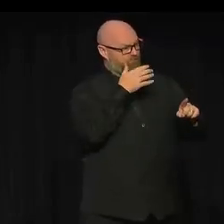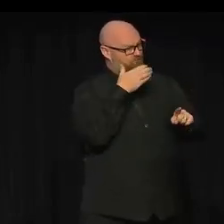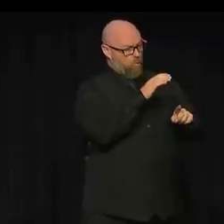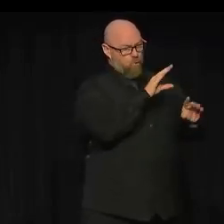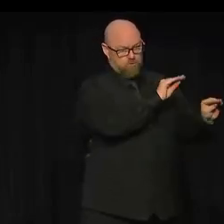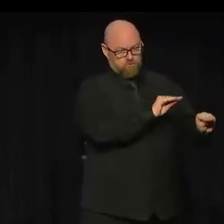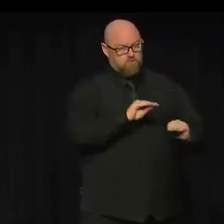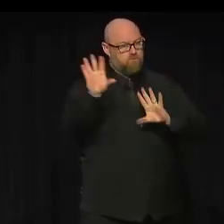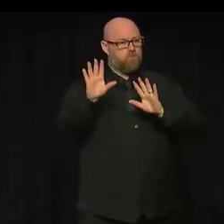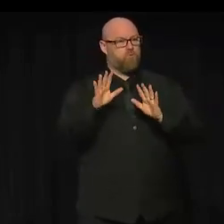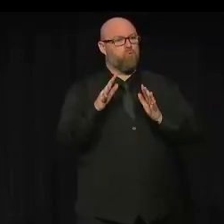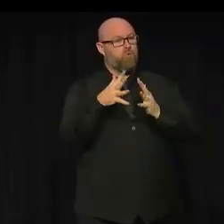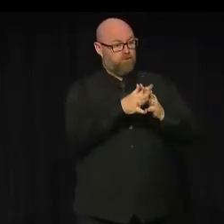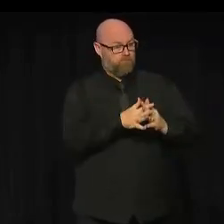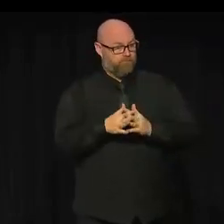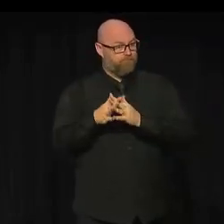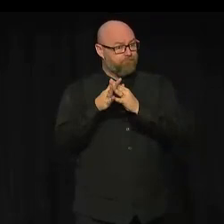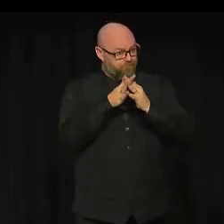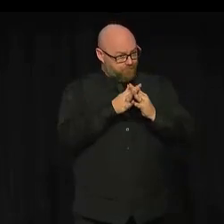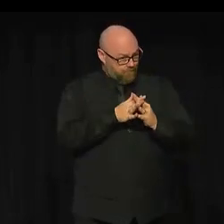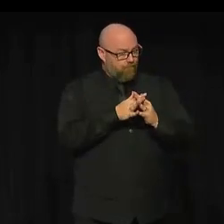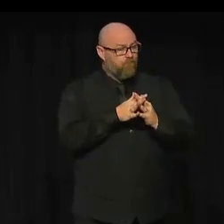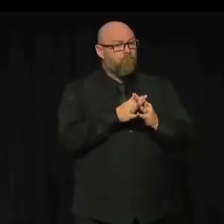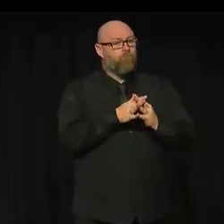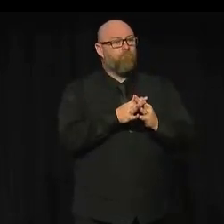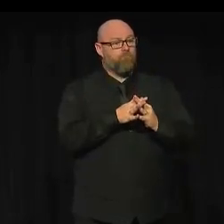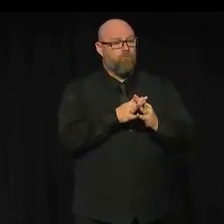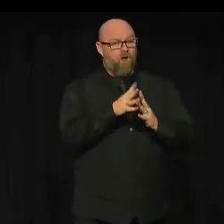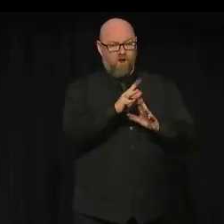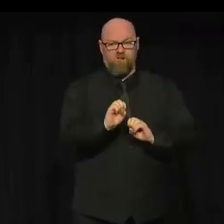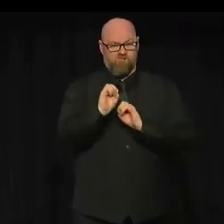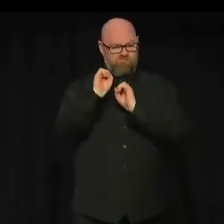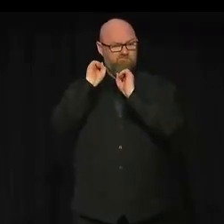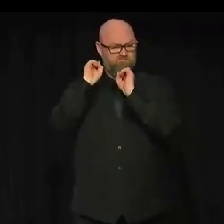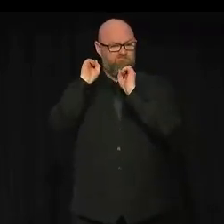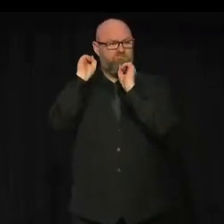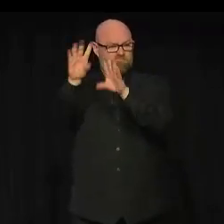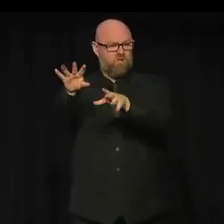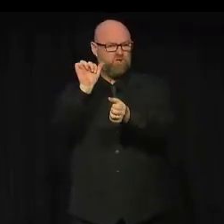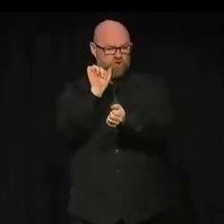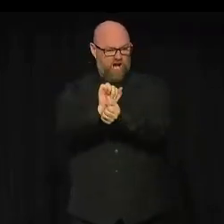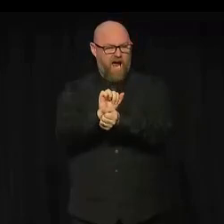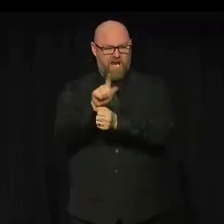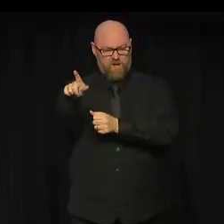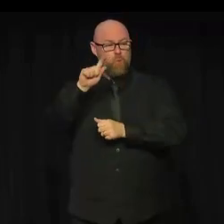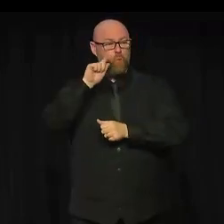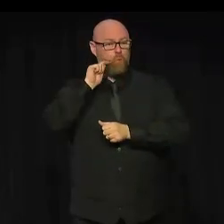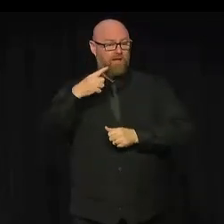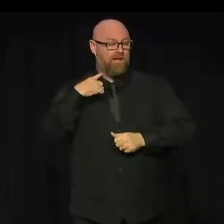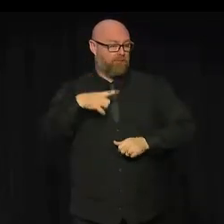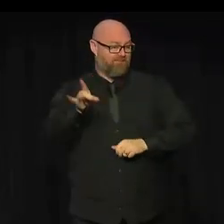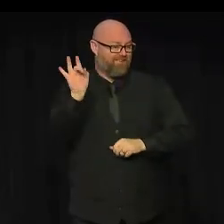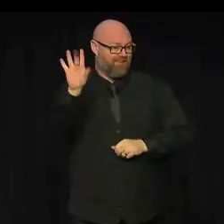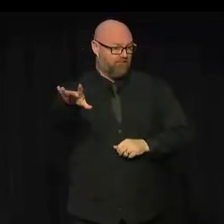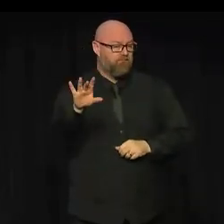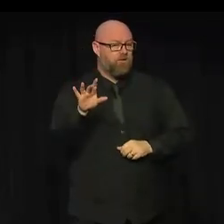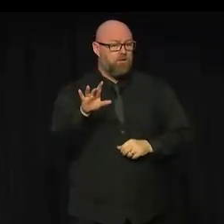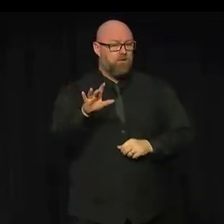United States, and being extradited to prison conditions that will cause his death, is our Human Rights Act.